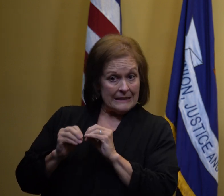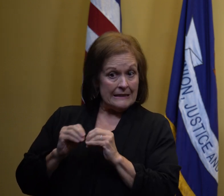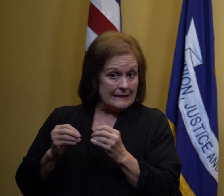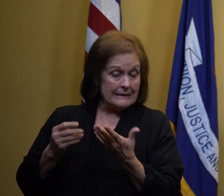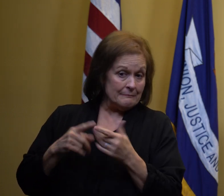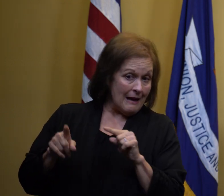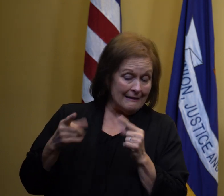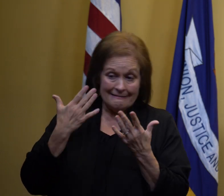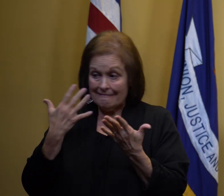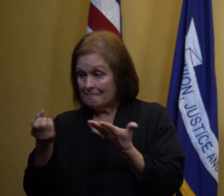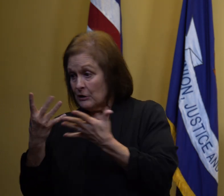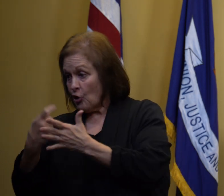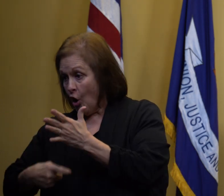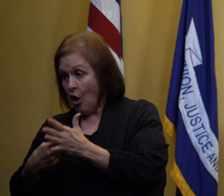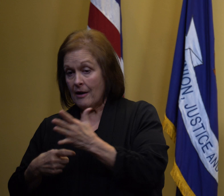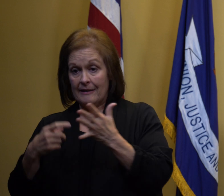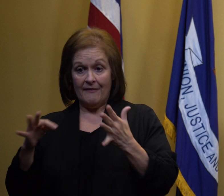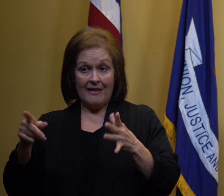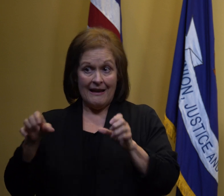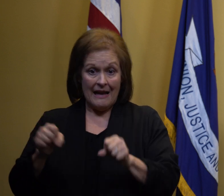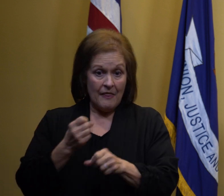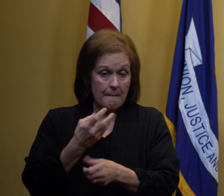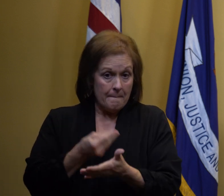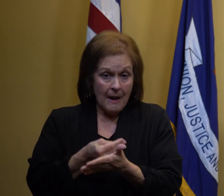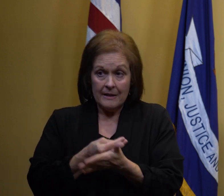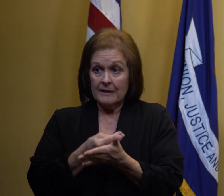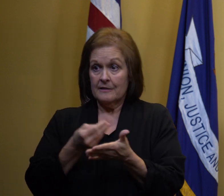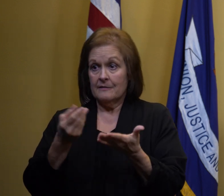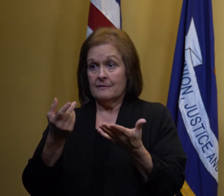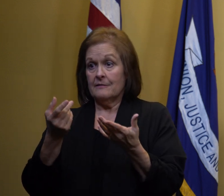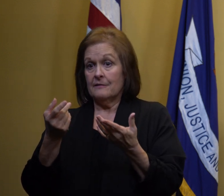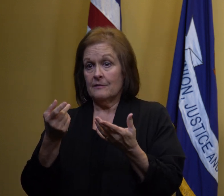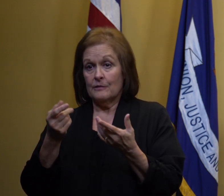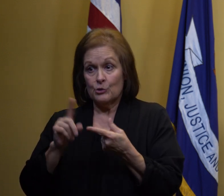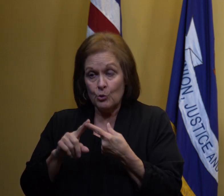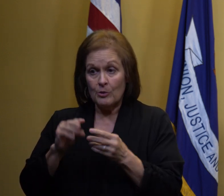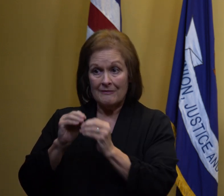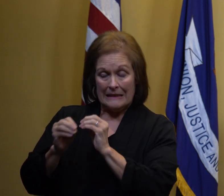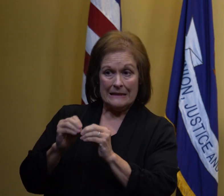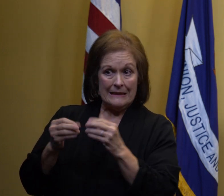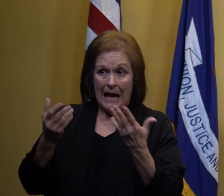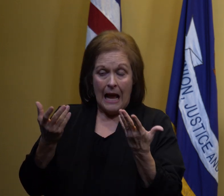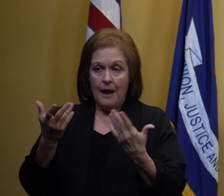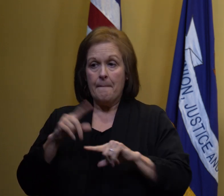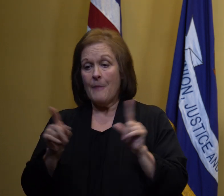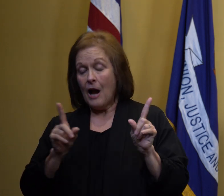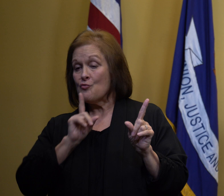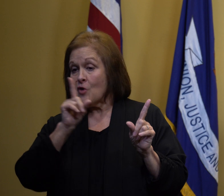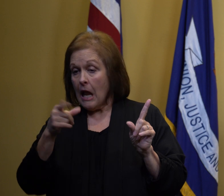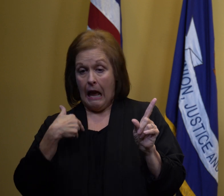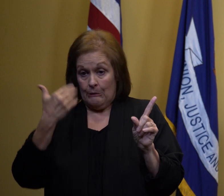redevelopment and creating the funding metrics necessary for, again, a full redevelopment. So I don't have a